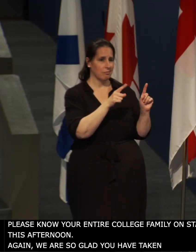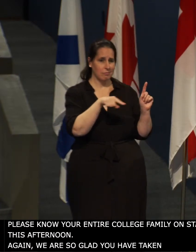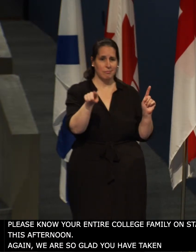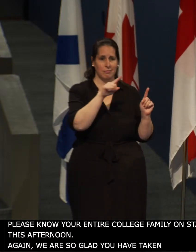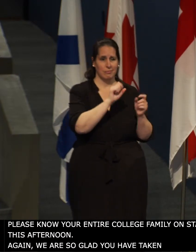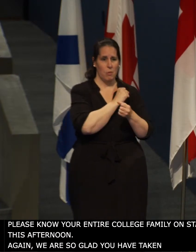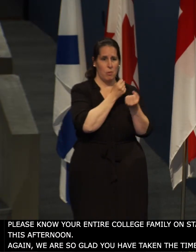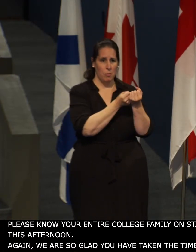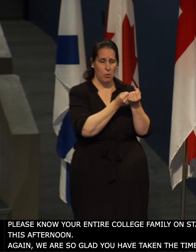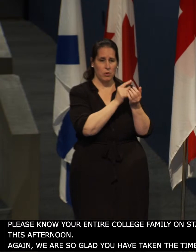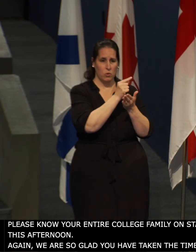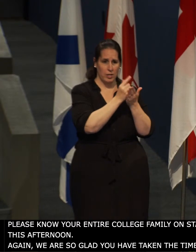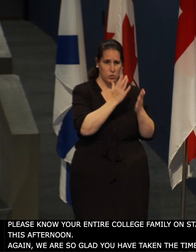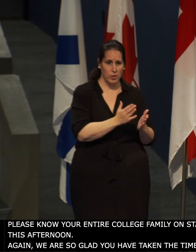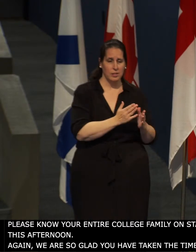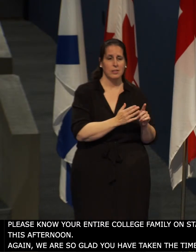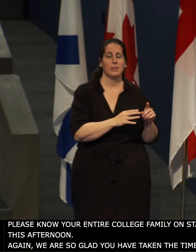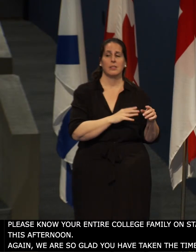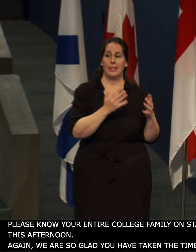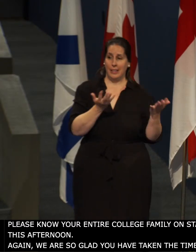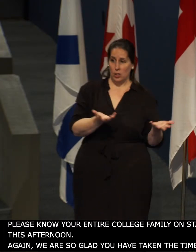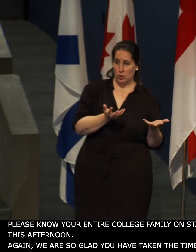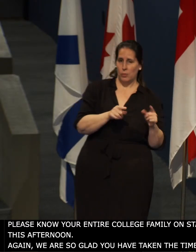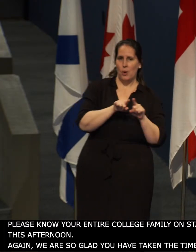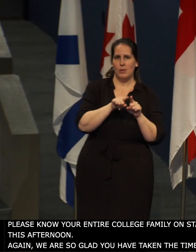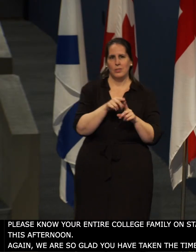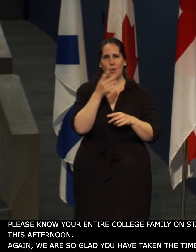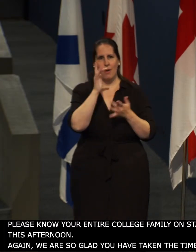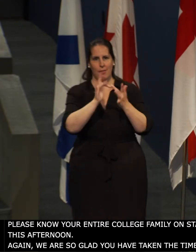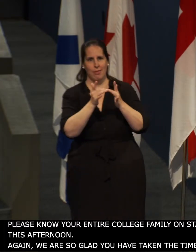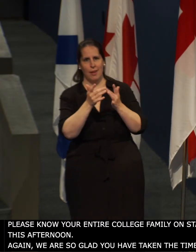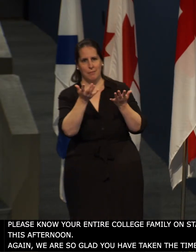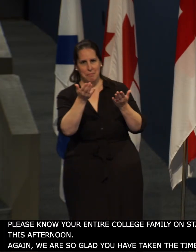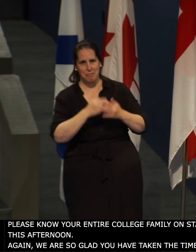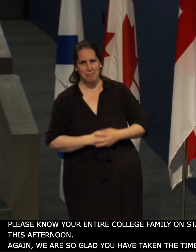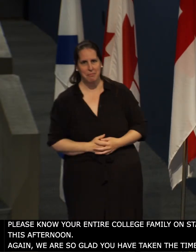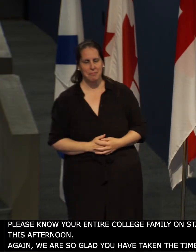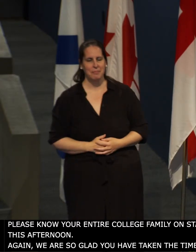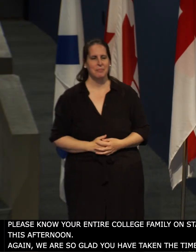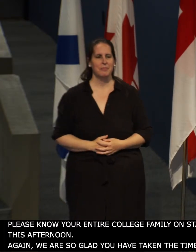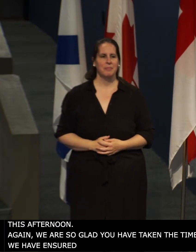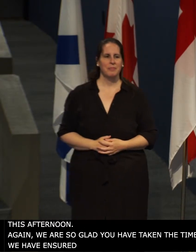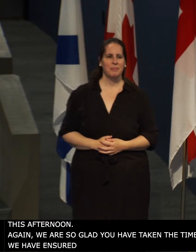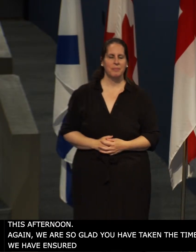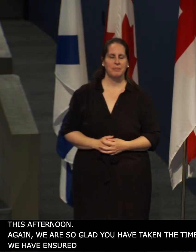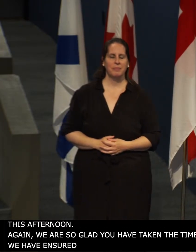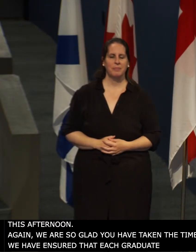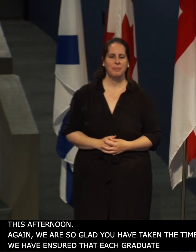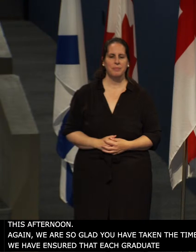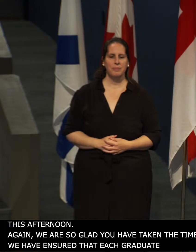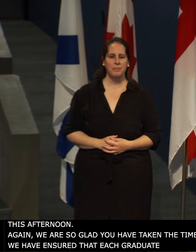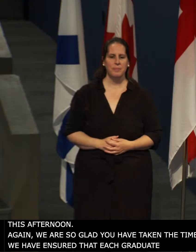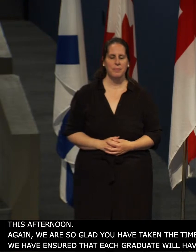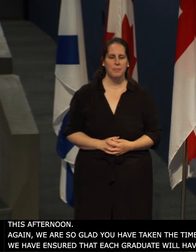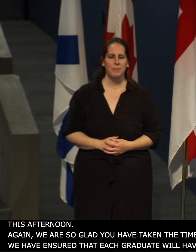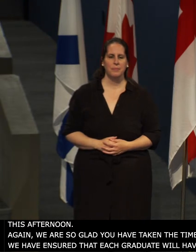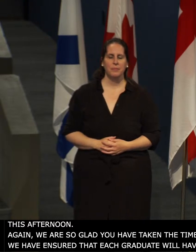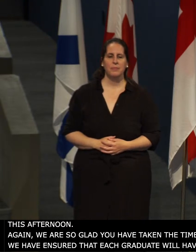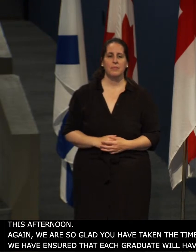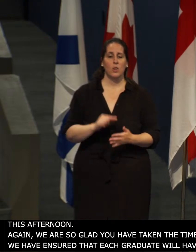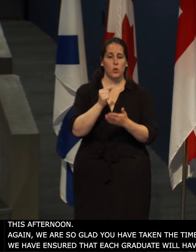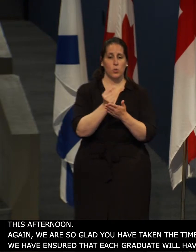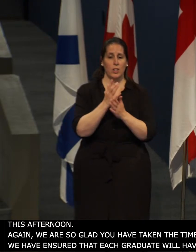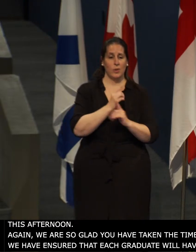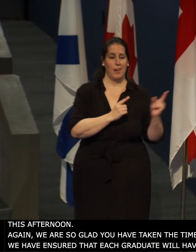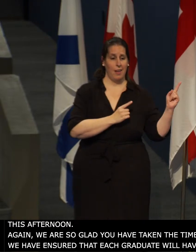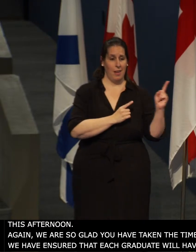our graduates in person and online. We have ensured that each graduate will have a professional photograph taken as they receive